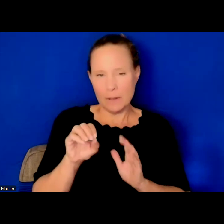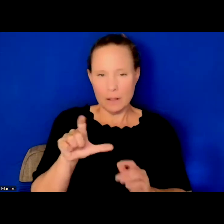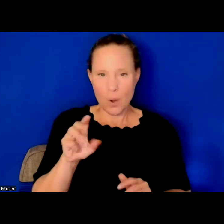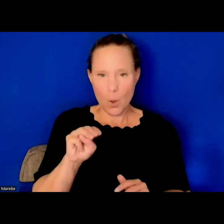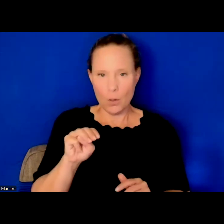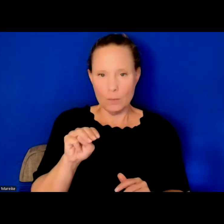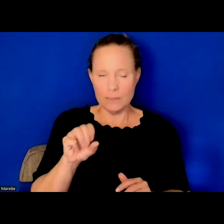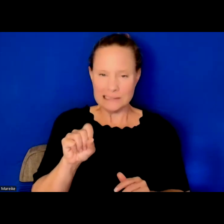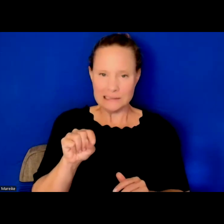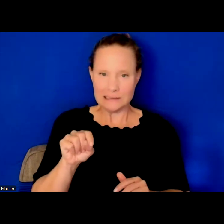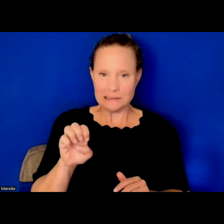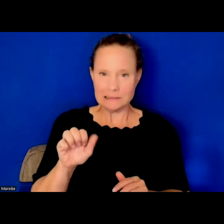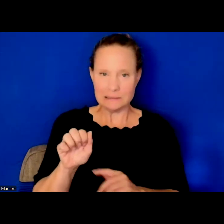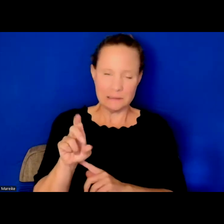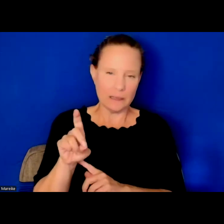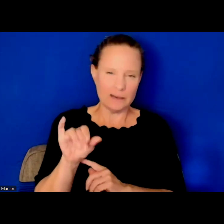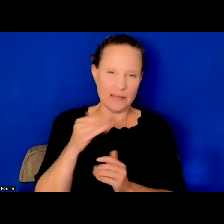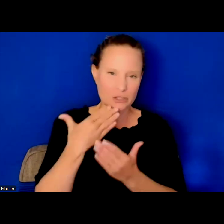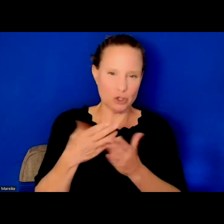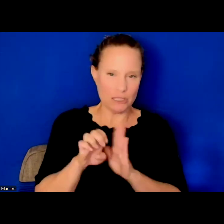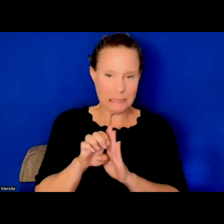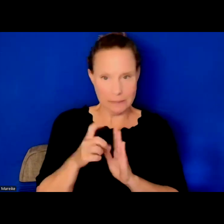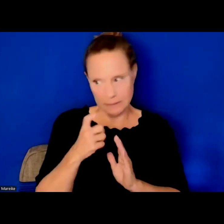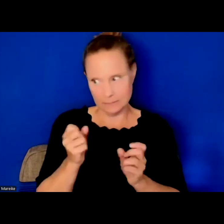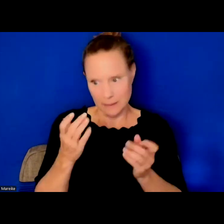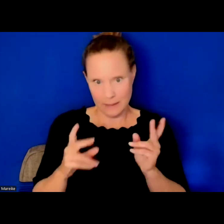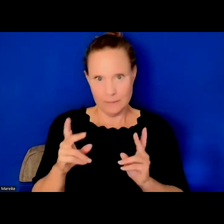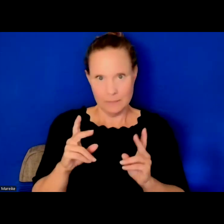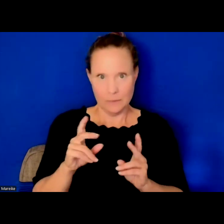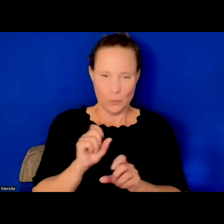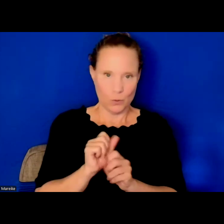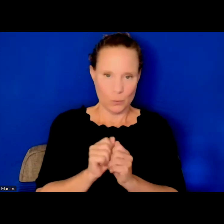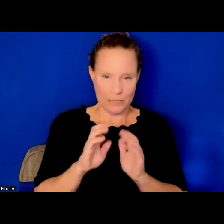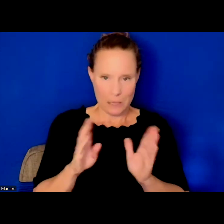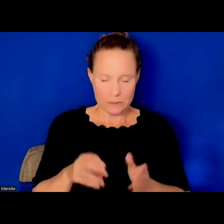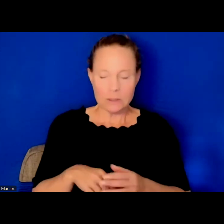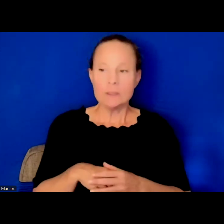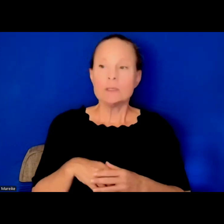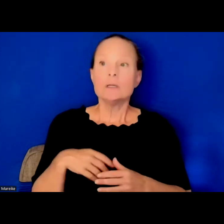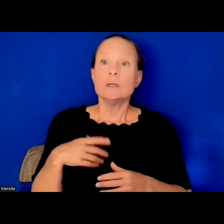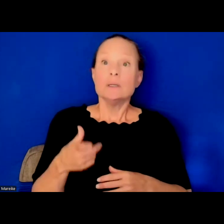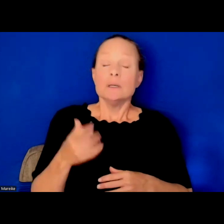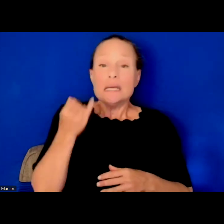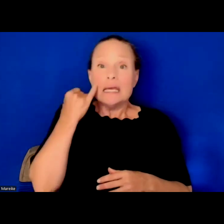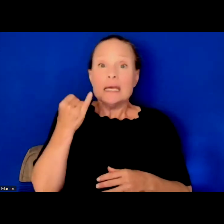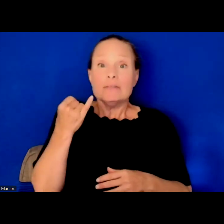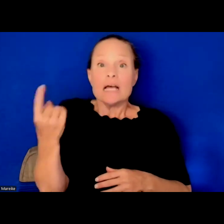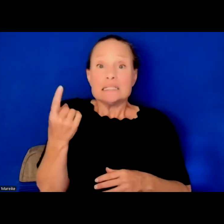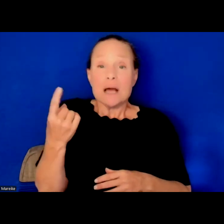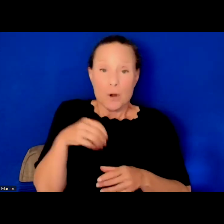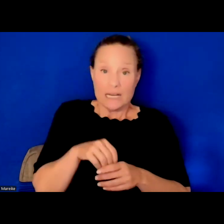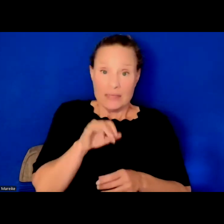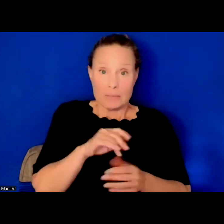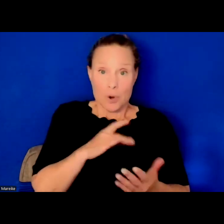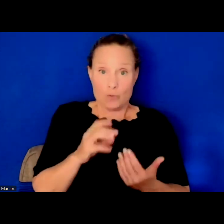an example because that's near and dear. So if someone in your Olmstead